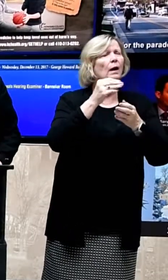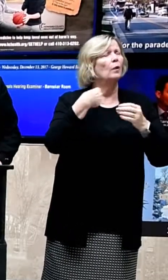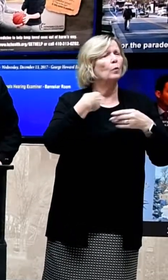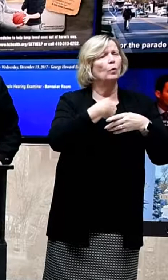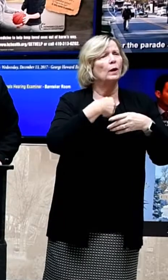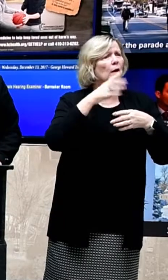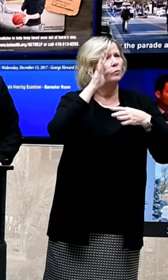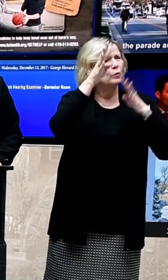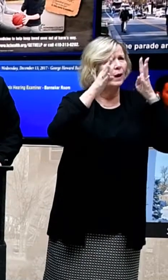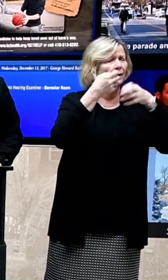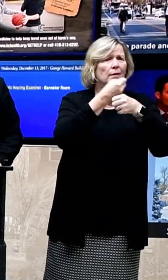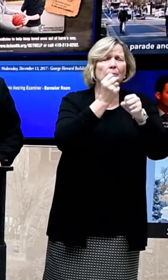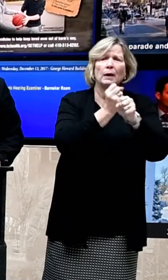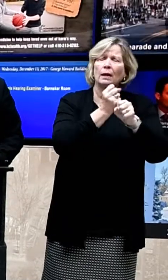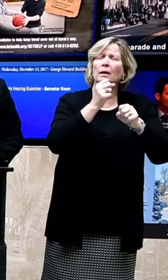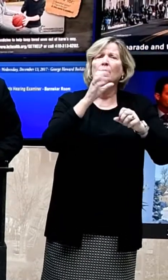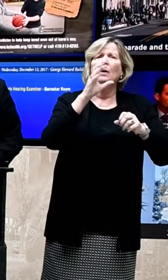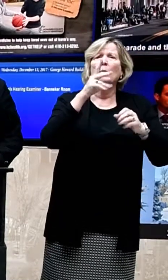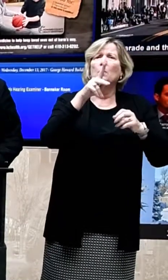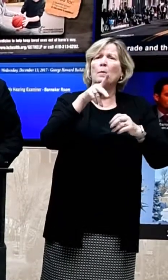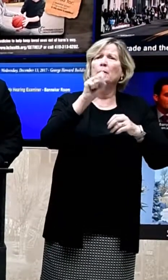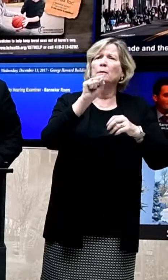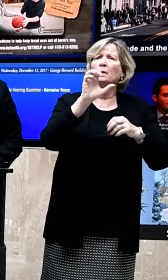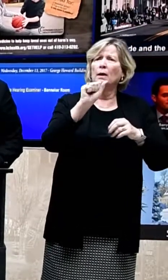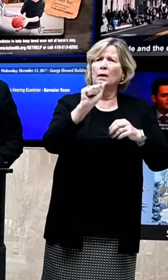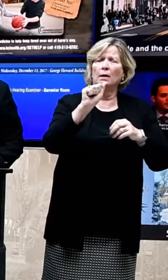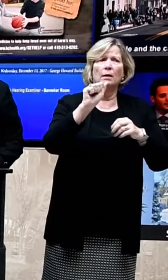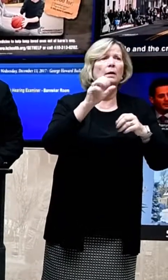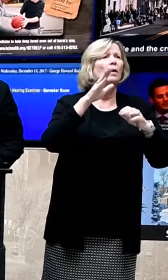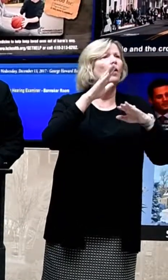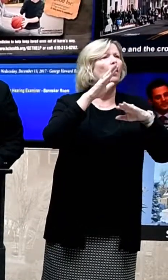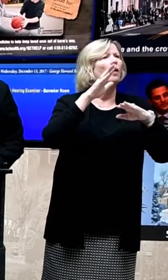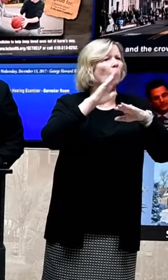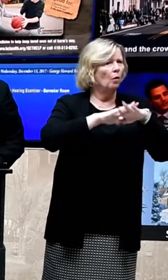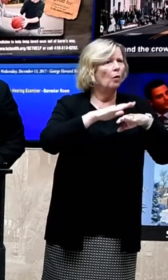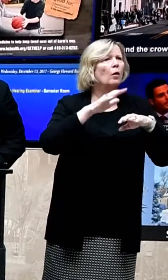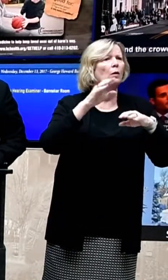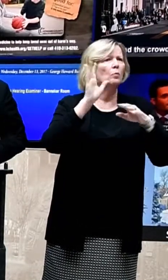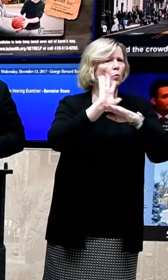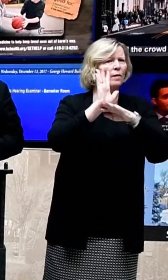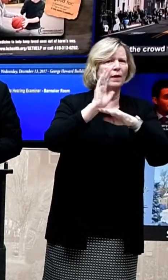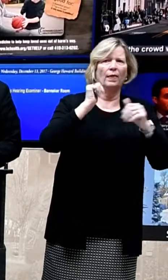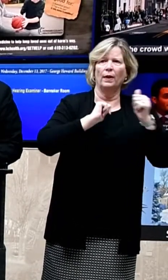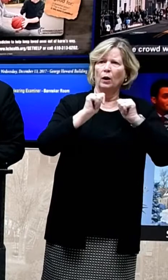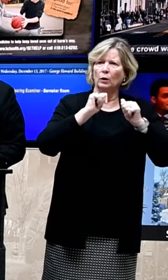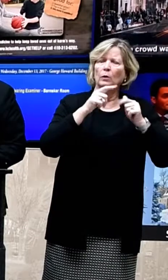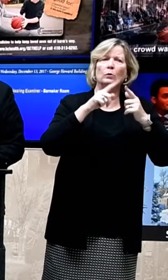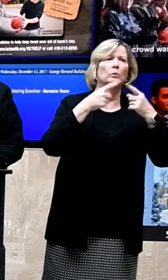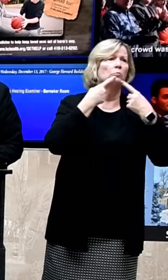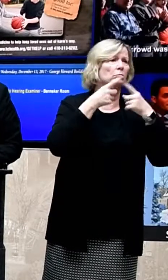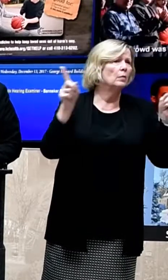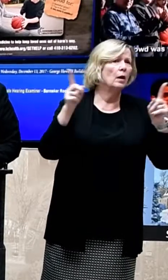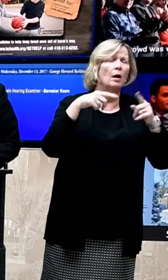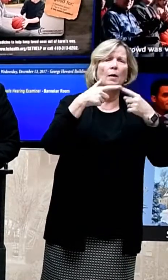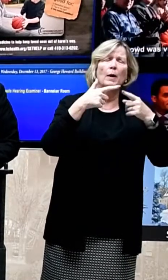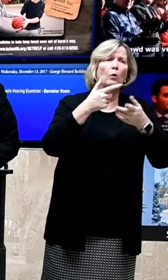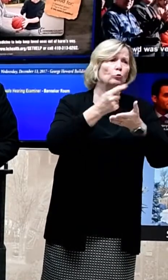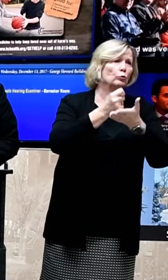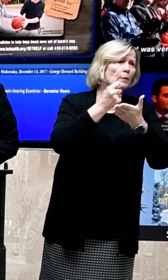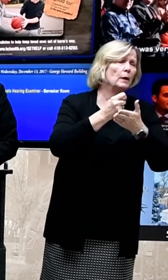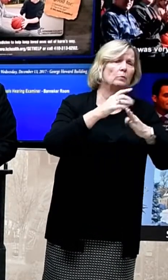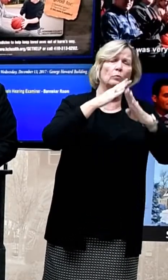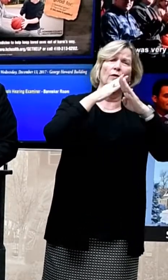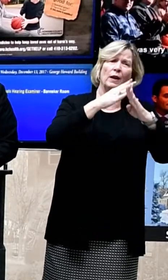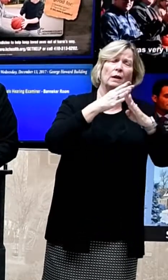that are running in local movie theaters and are working on a centralized website to provide information about prevention, treatment,